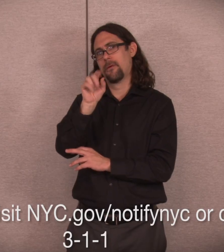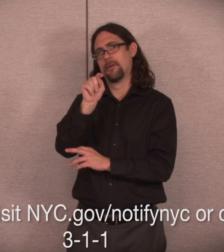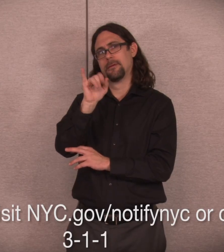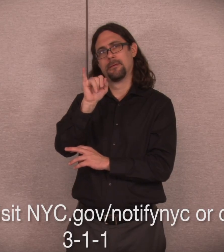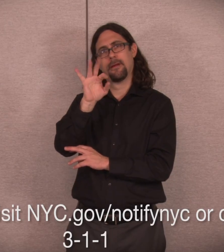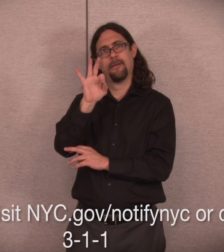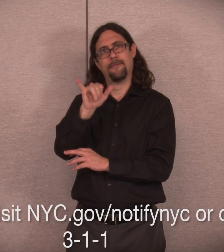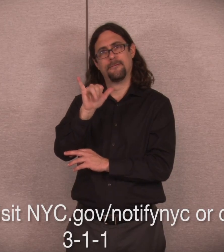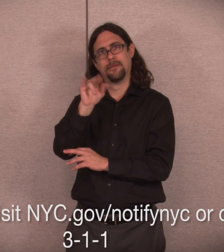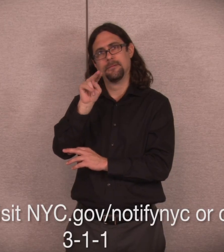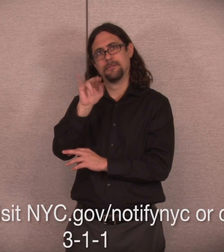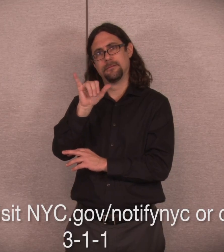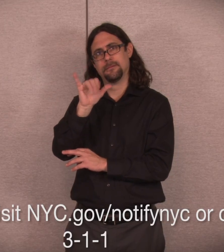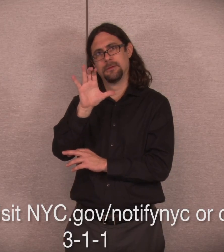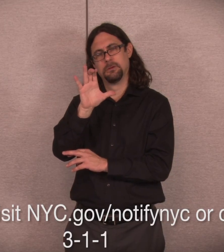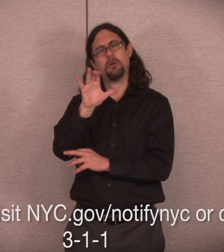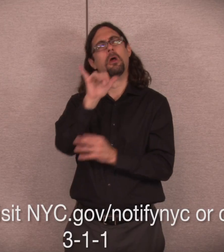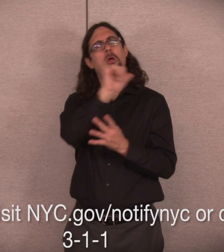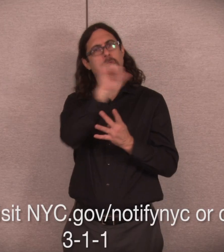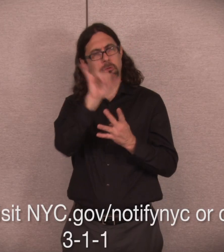NYC.gov/Notify NYC or call 311.